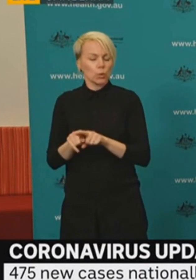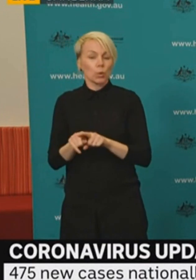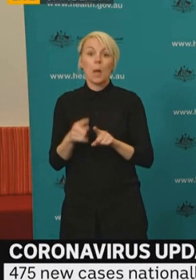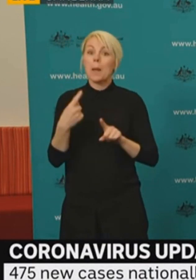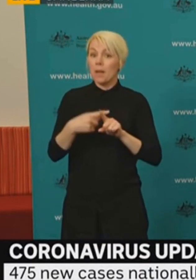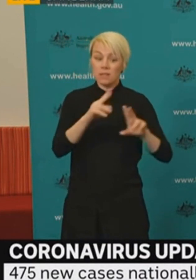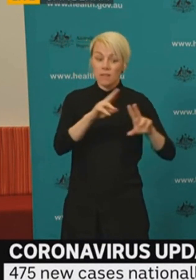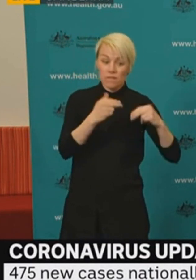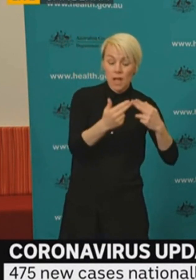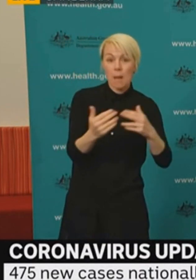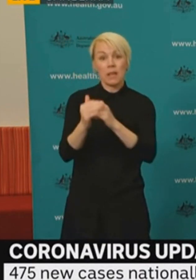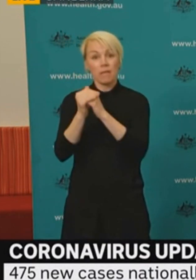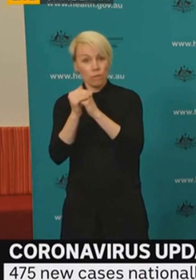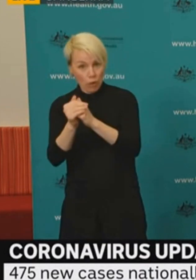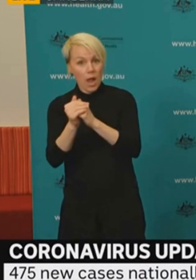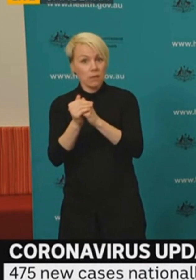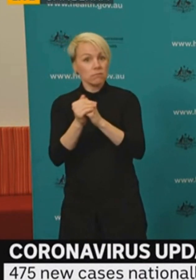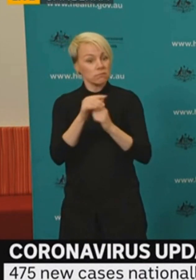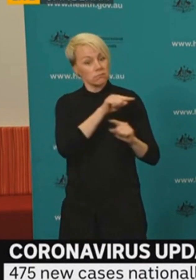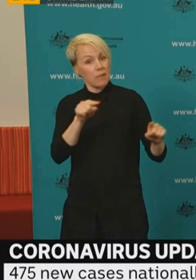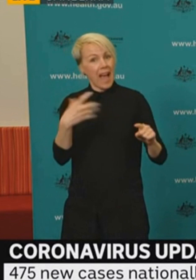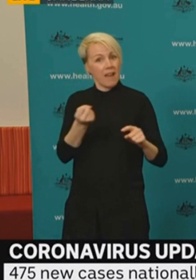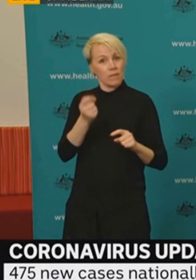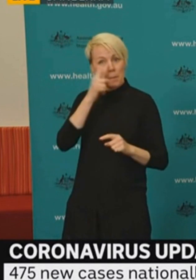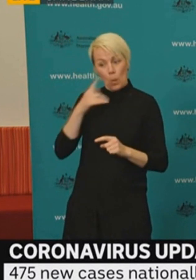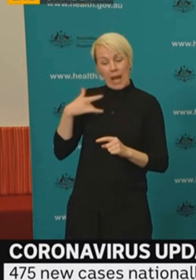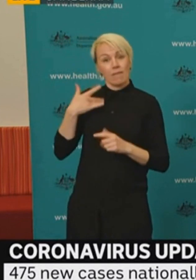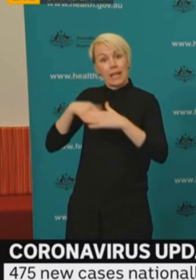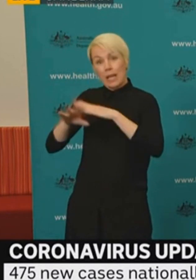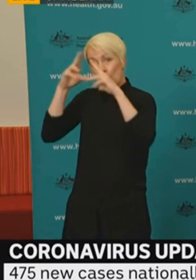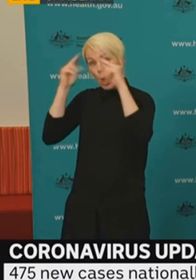of those and of aged care residents themselves. This